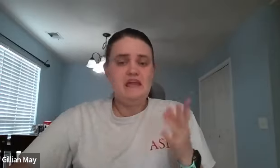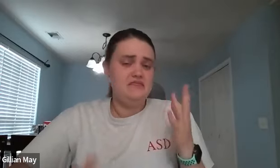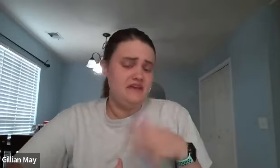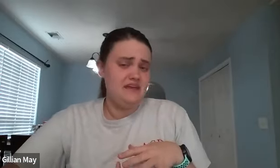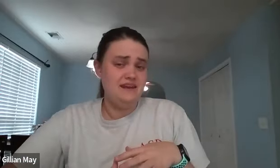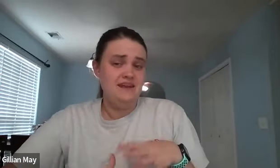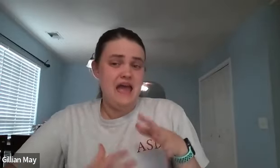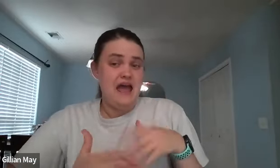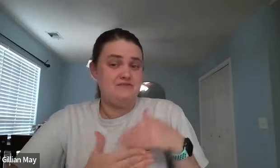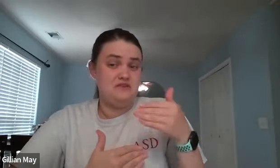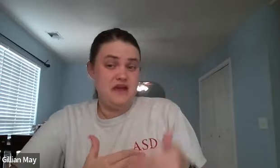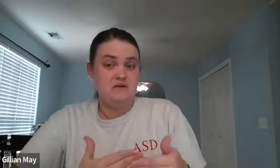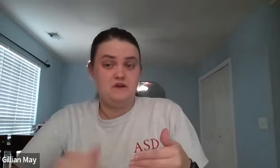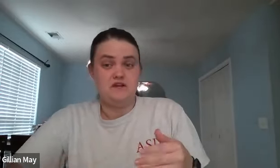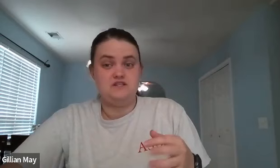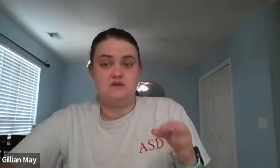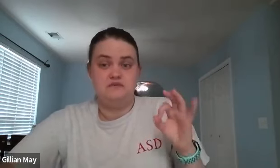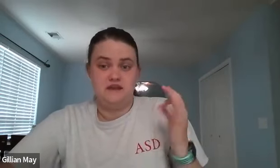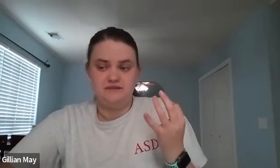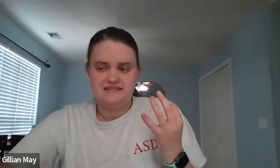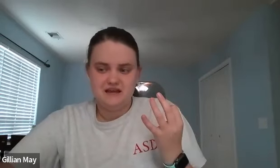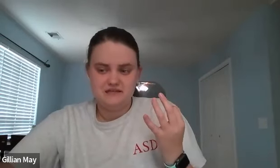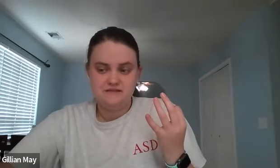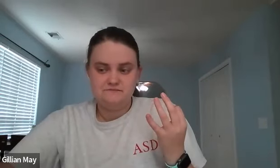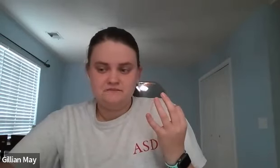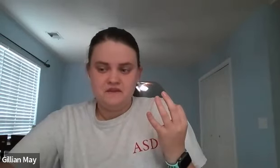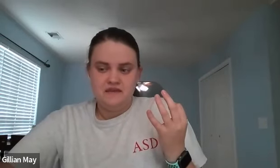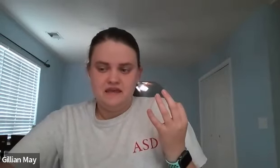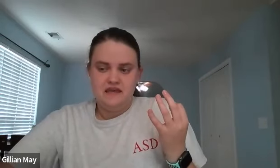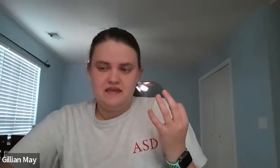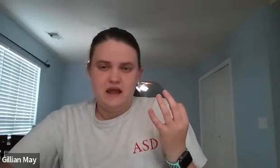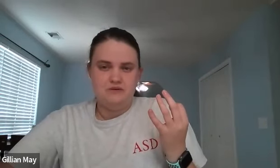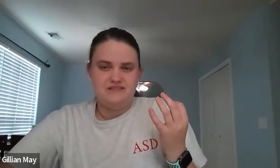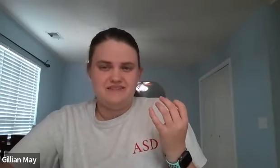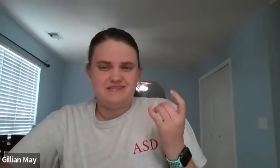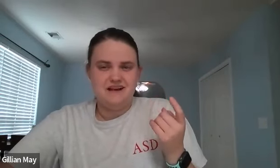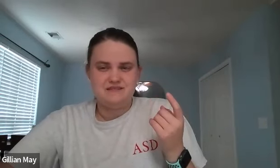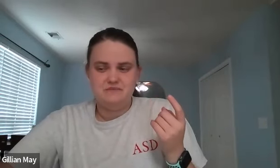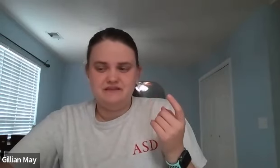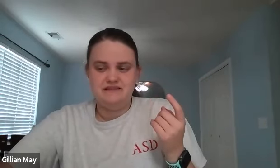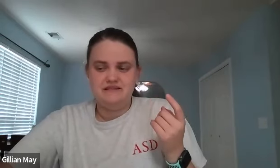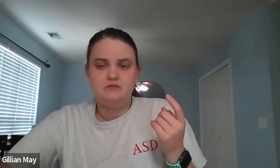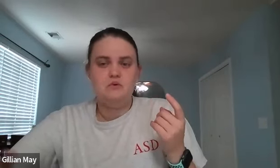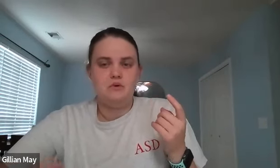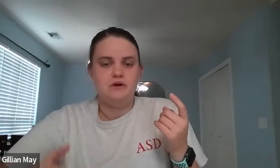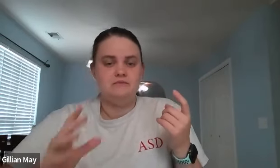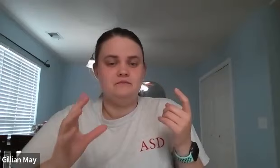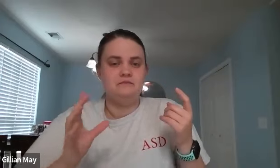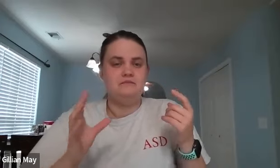And then after that, we're gonna start with family signs. And I will say this class might be a little more,